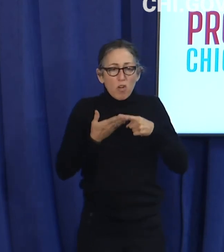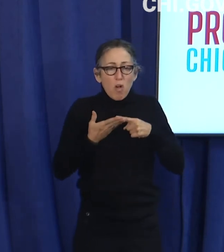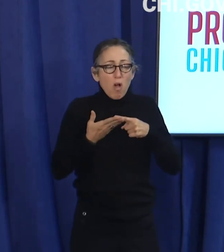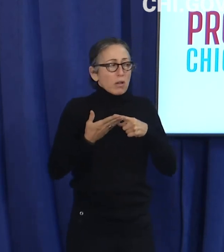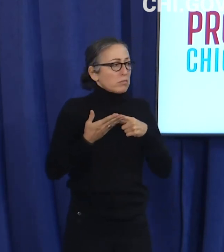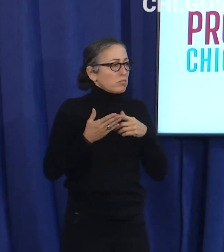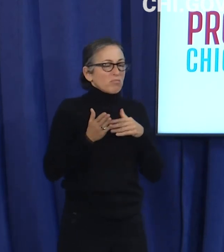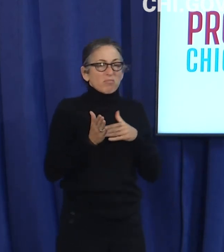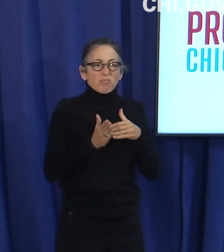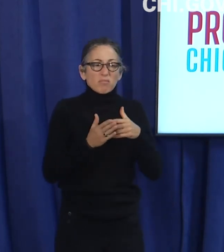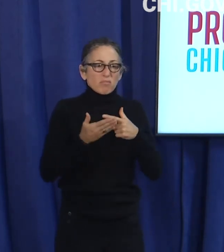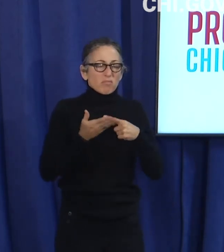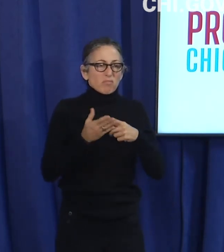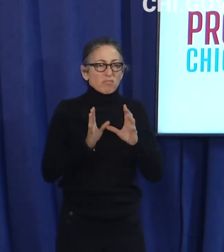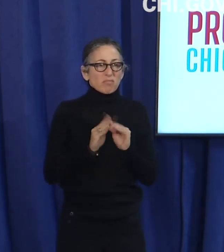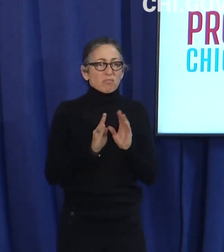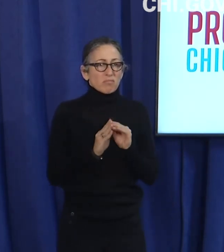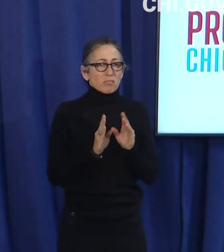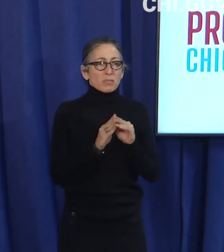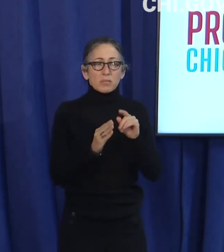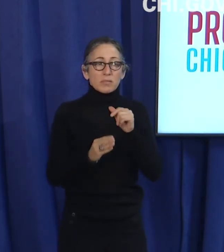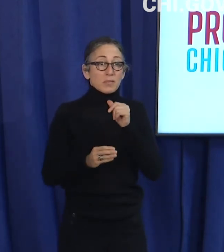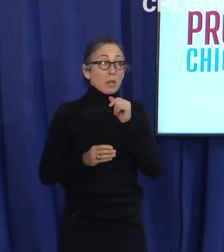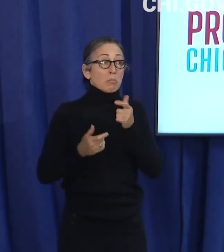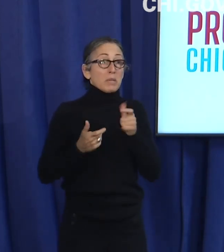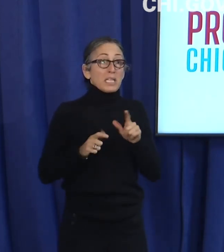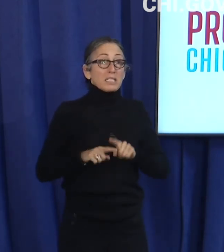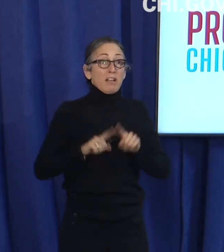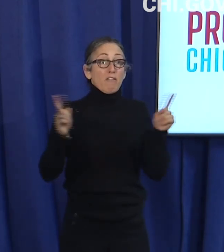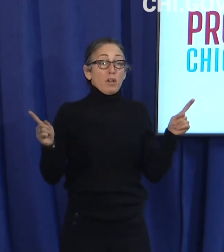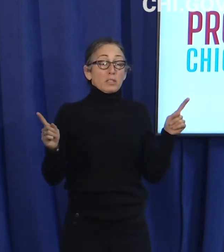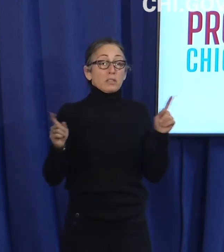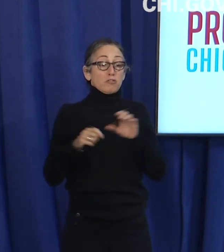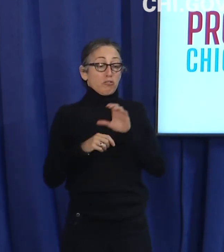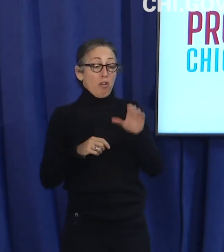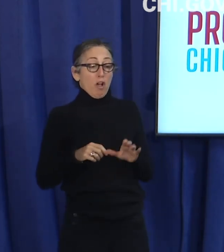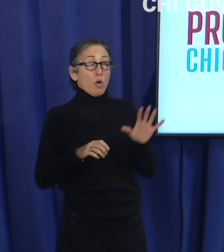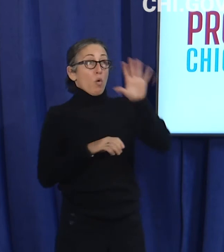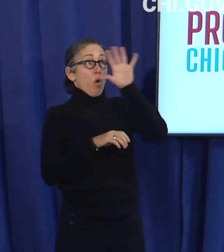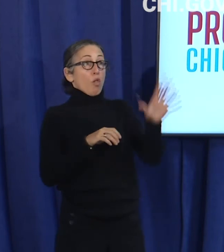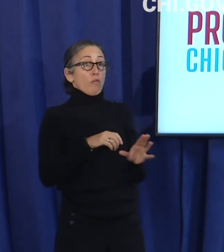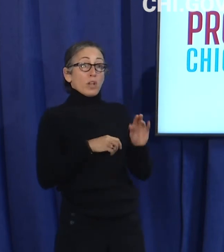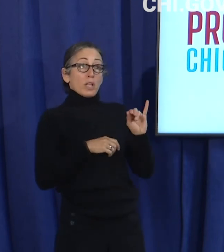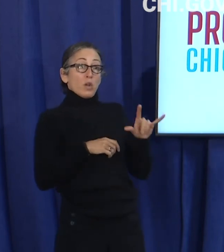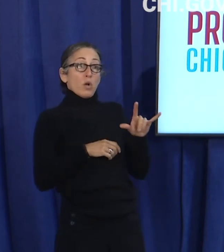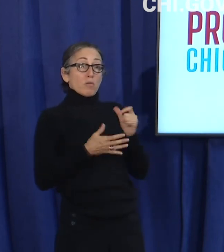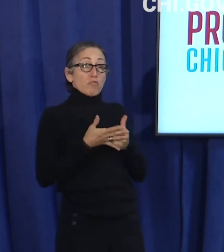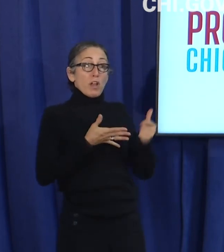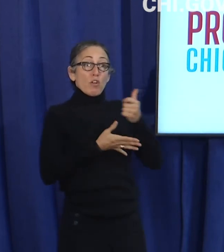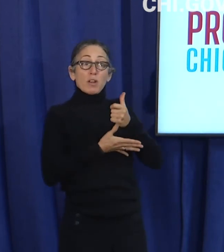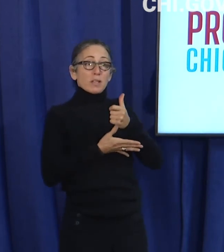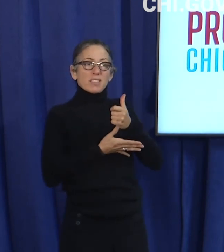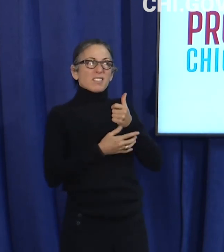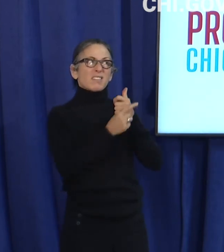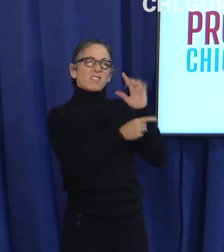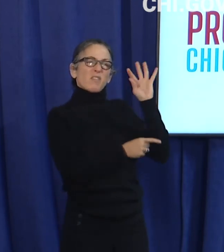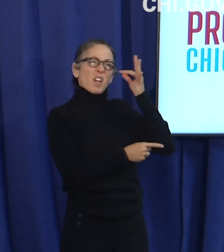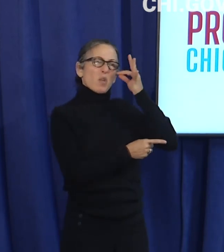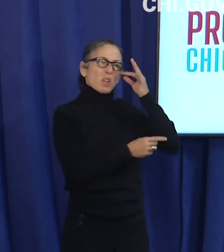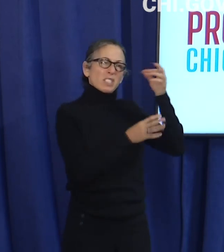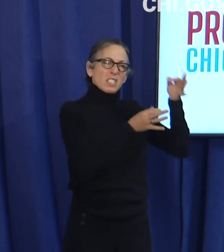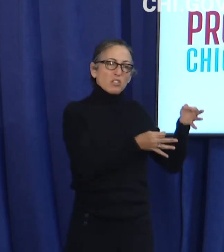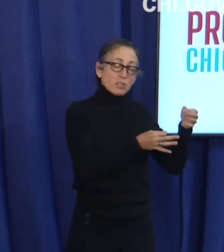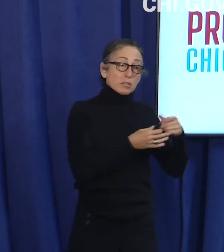details, and I don't anticipate significant differences at all in things like prioritization because those are set federally. We will